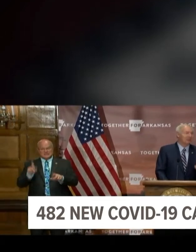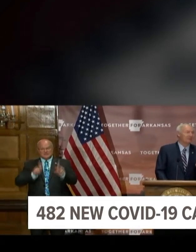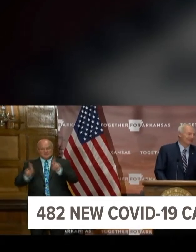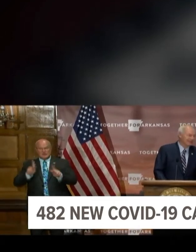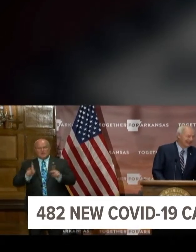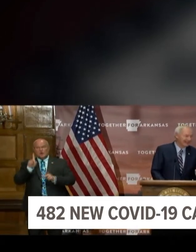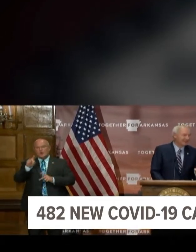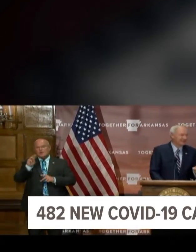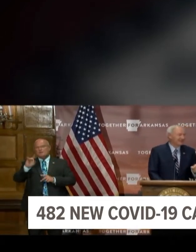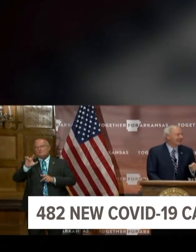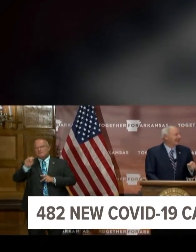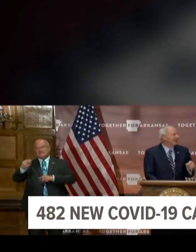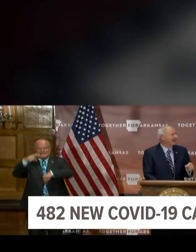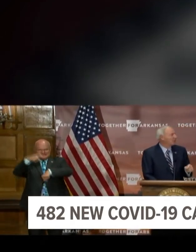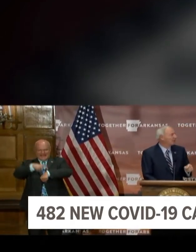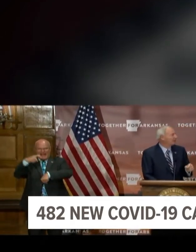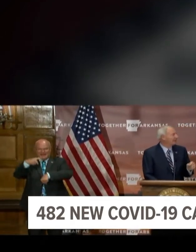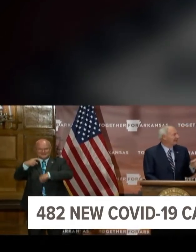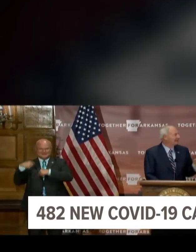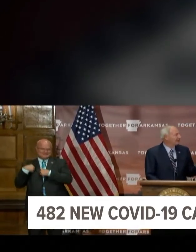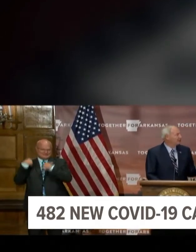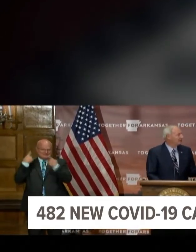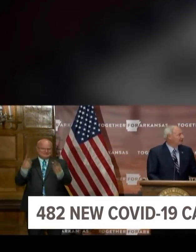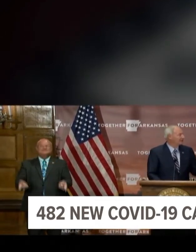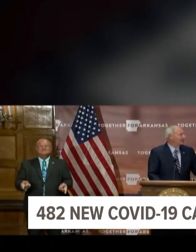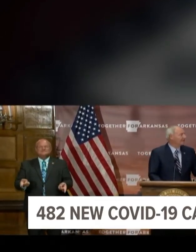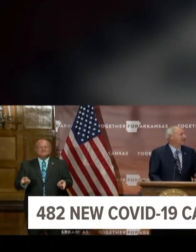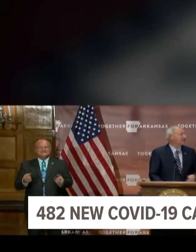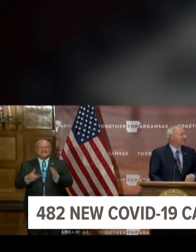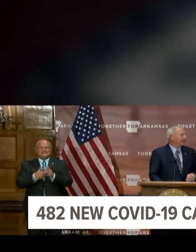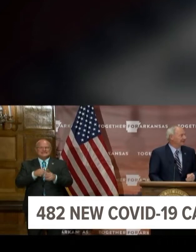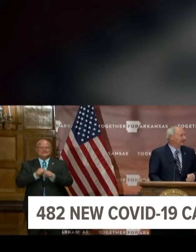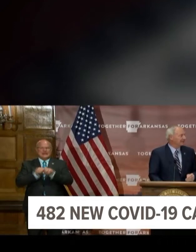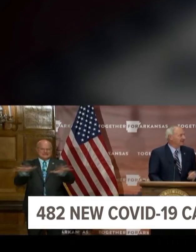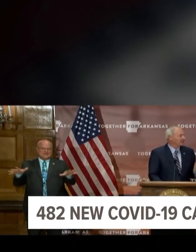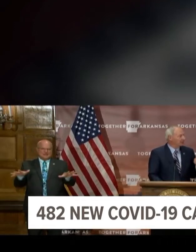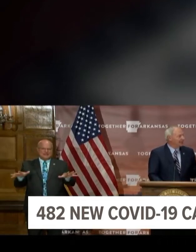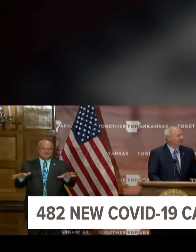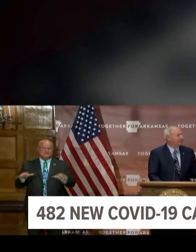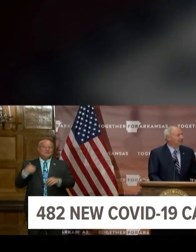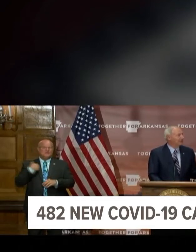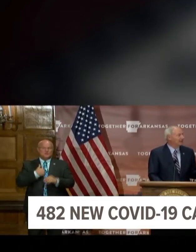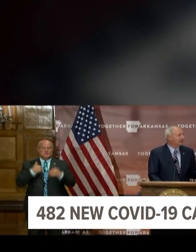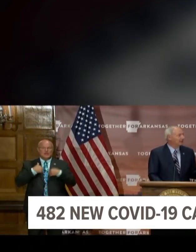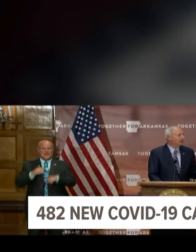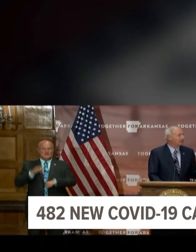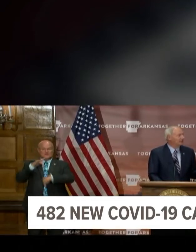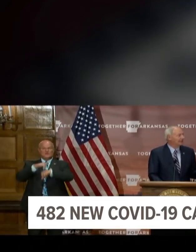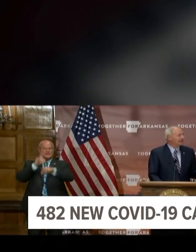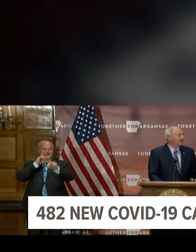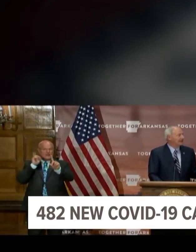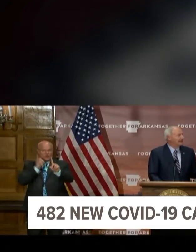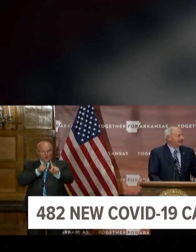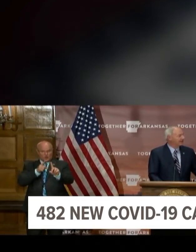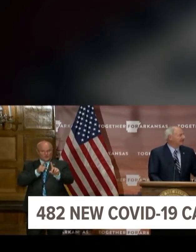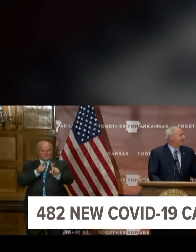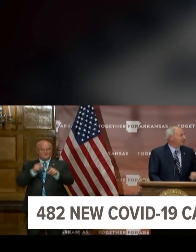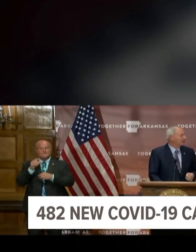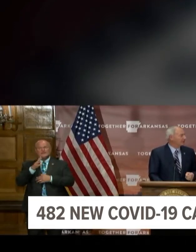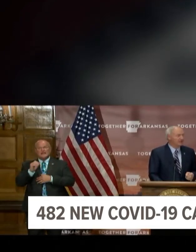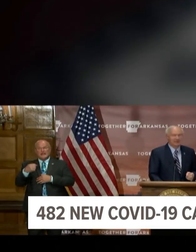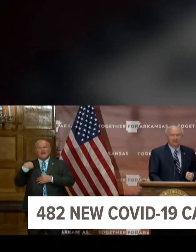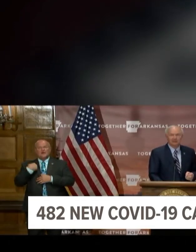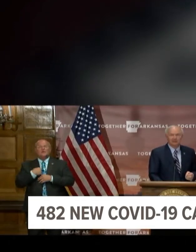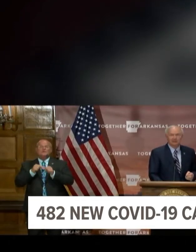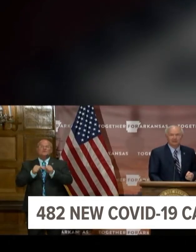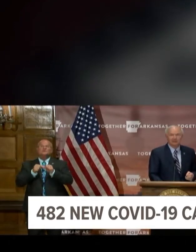Arkansans 1 million times over the course of this pandemic. So we have reached that goal, and we're